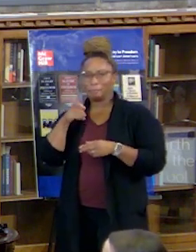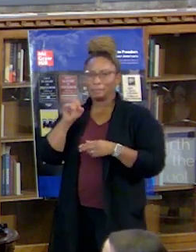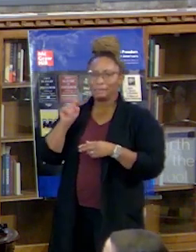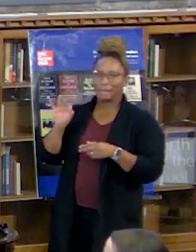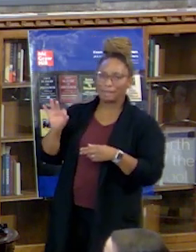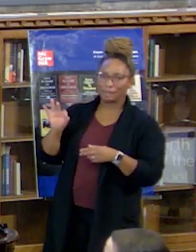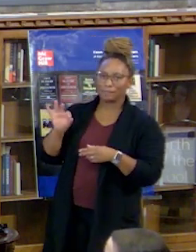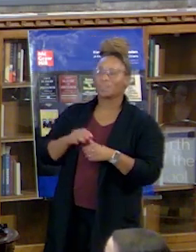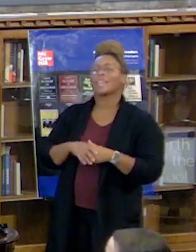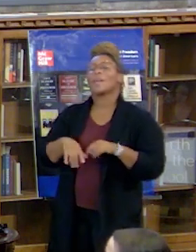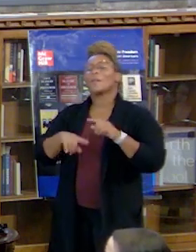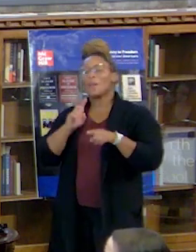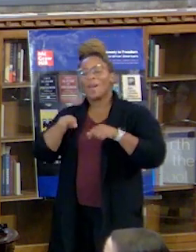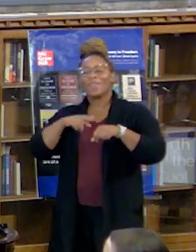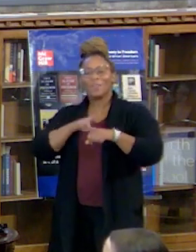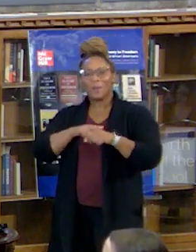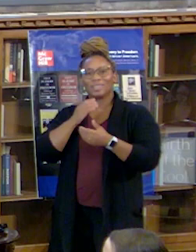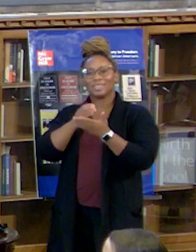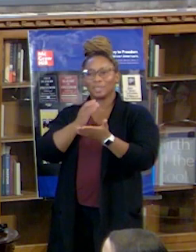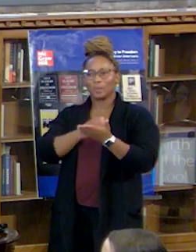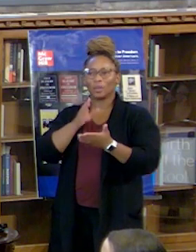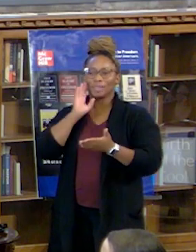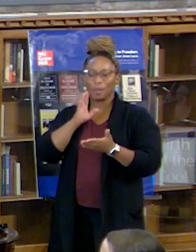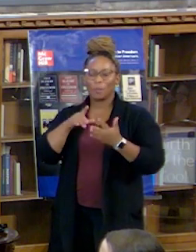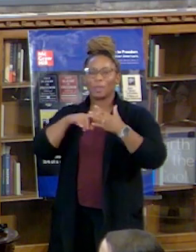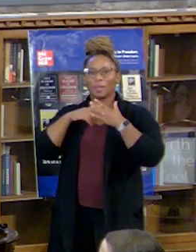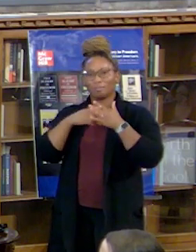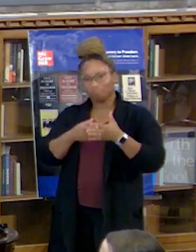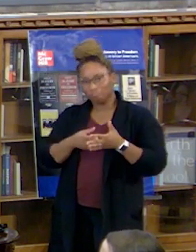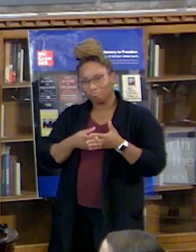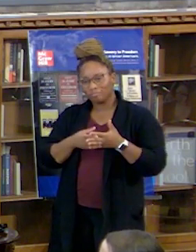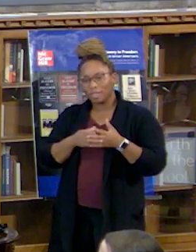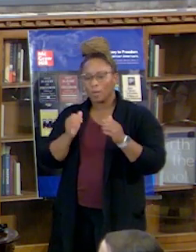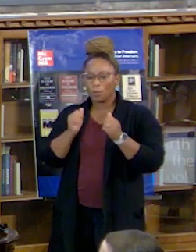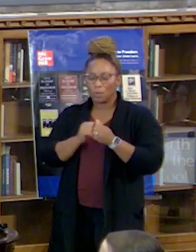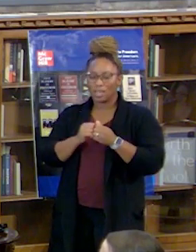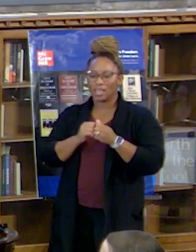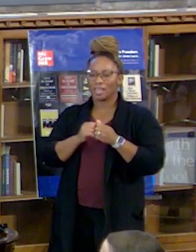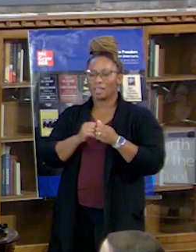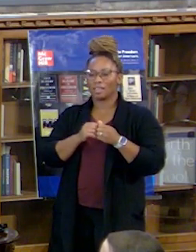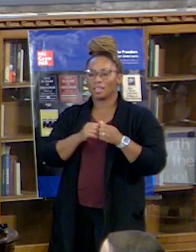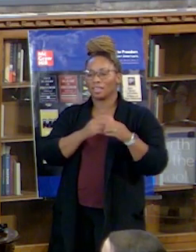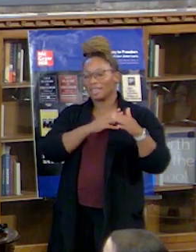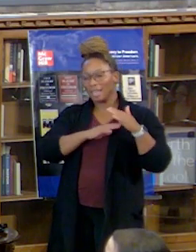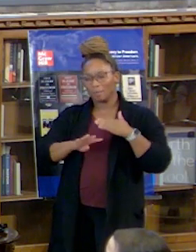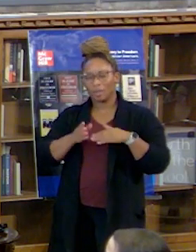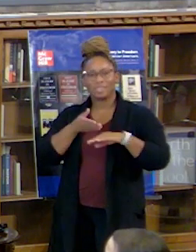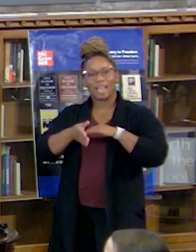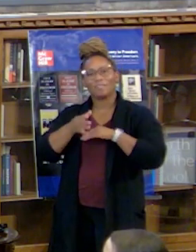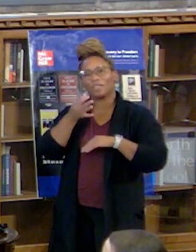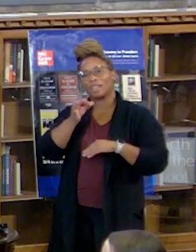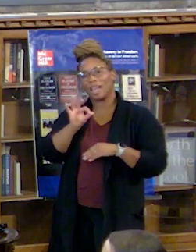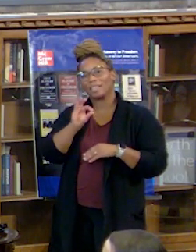stuff but of course there's a course that would begin with the Immigration Act of